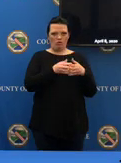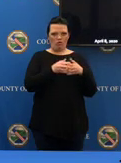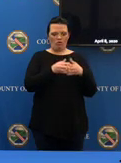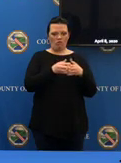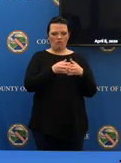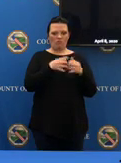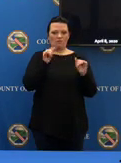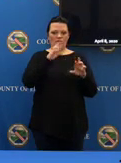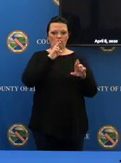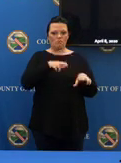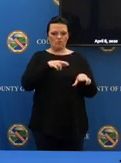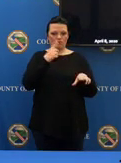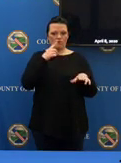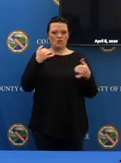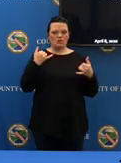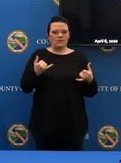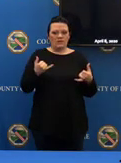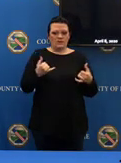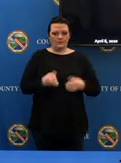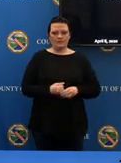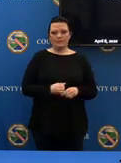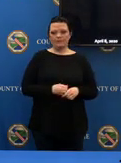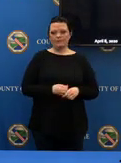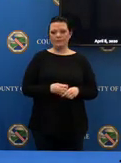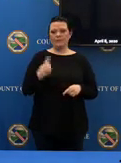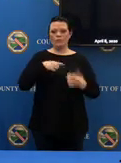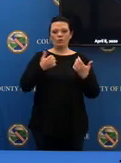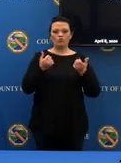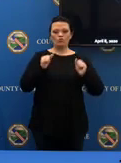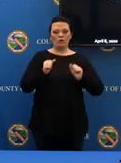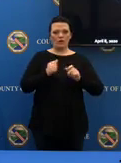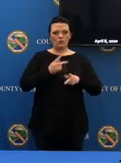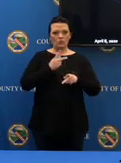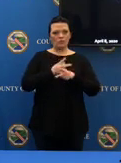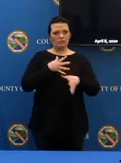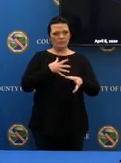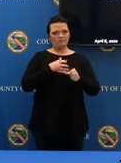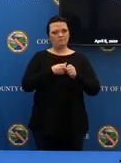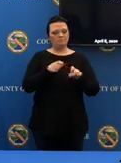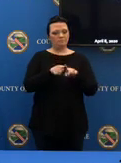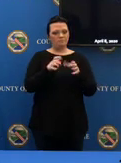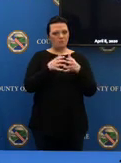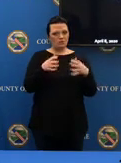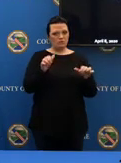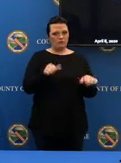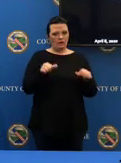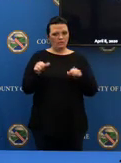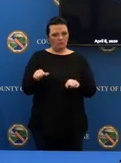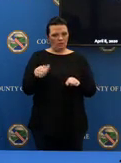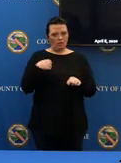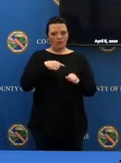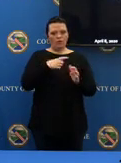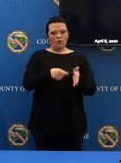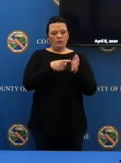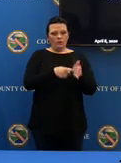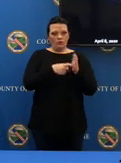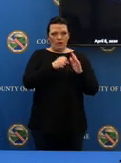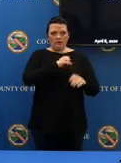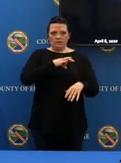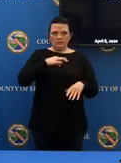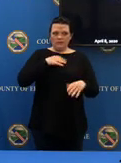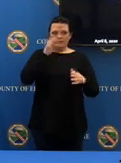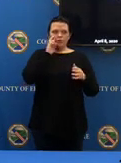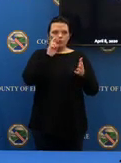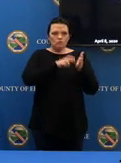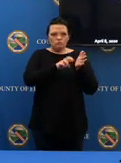for today. We are trying to keep that updated as much as we possibly can. It does require our staff to go in and do